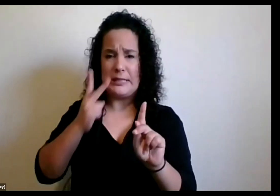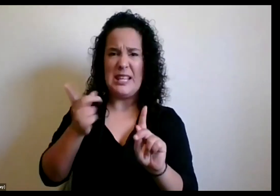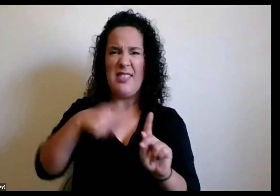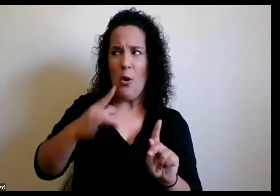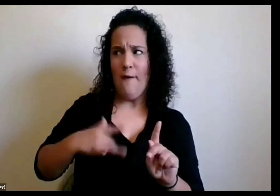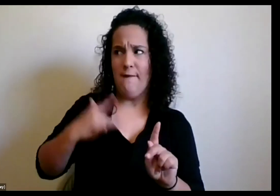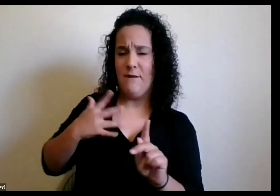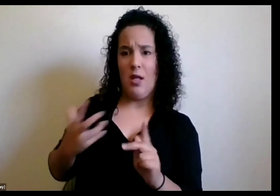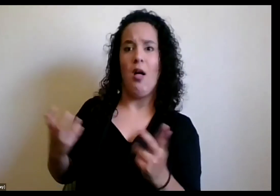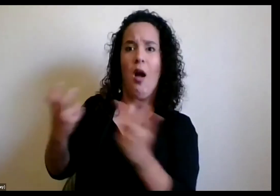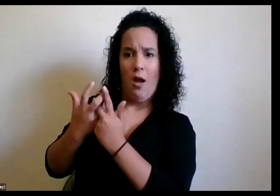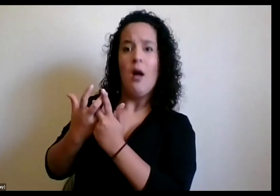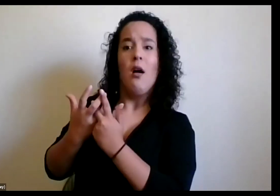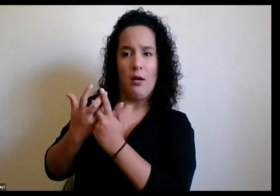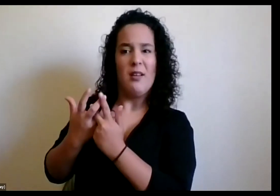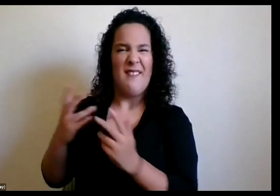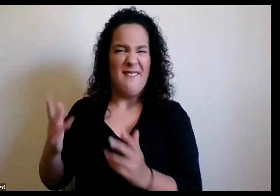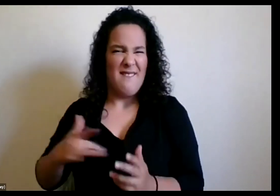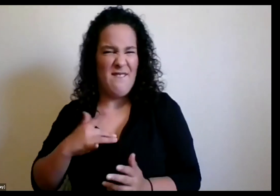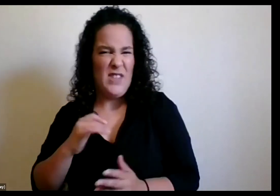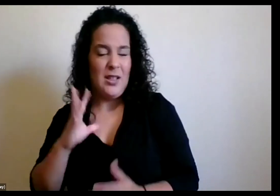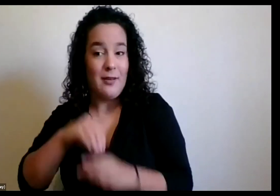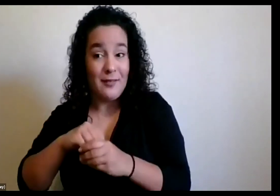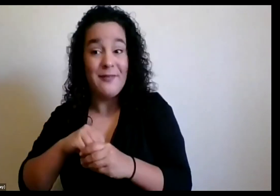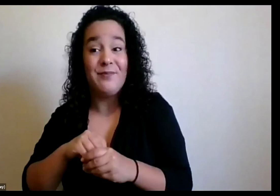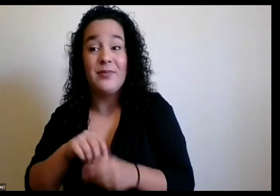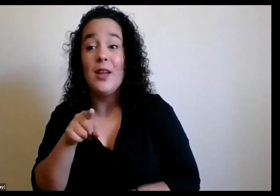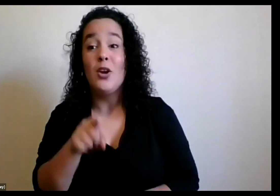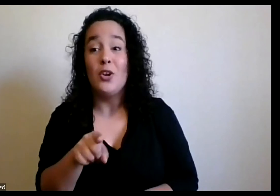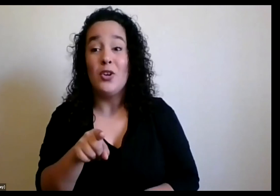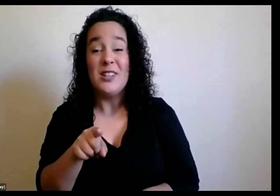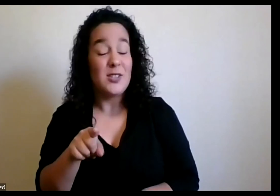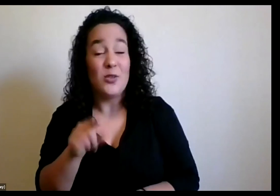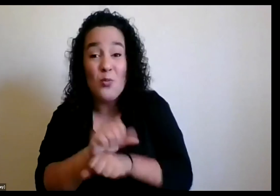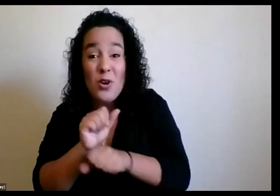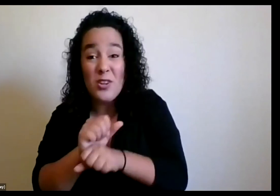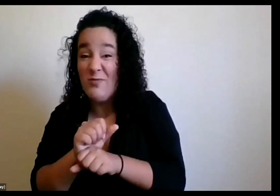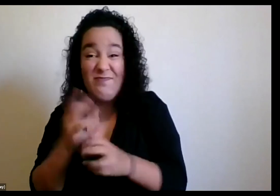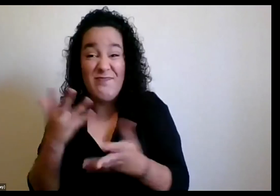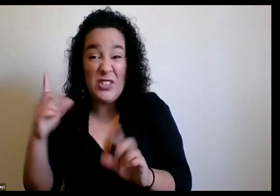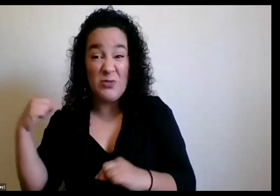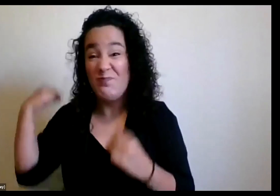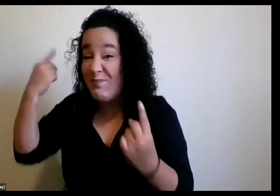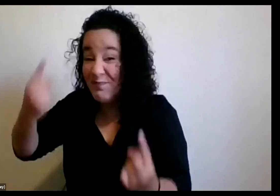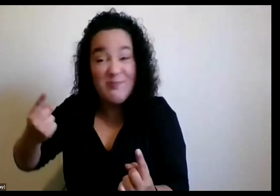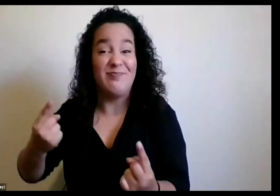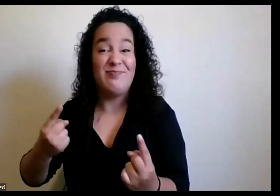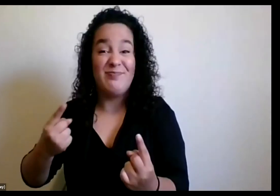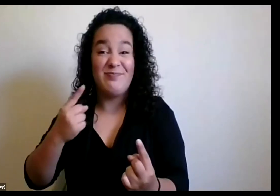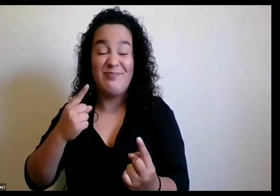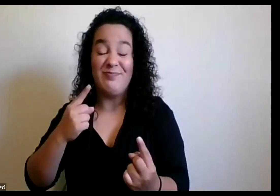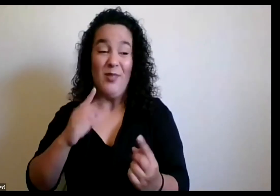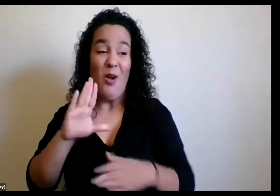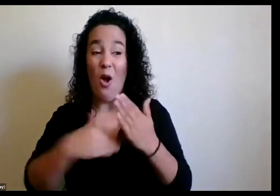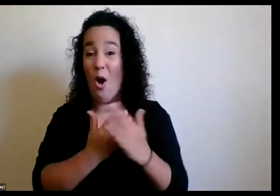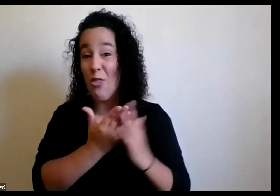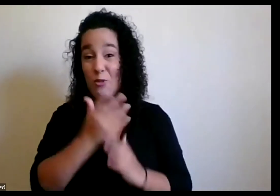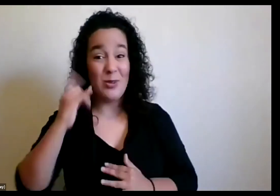and policy thinkers, it's the work that you're all doing in your communities across California. And that is the work that we want